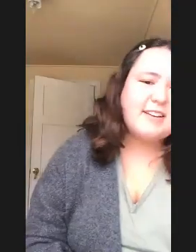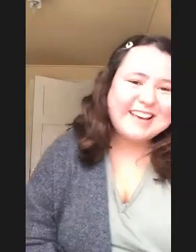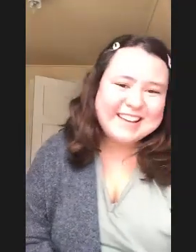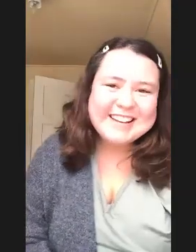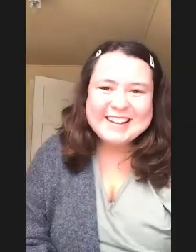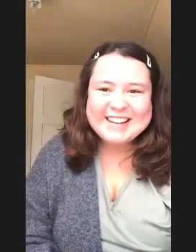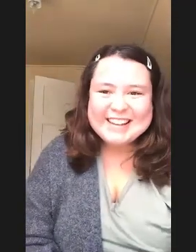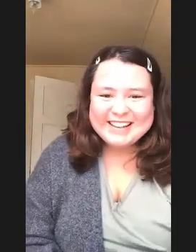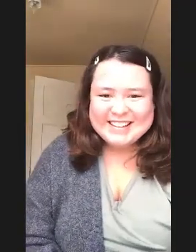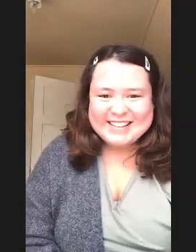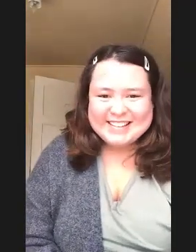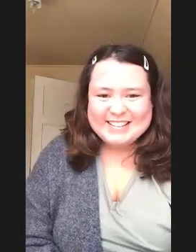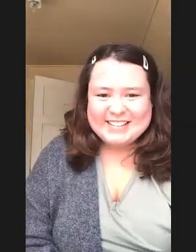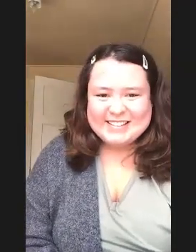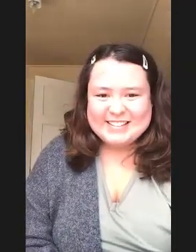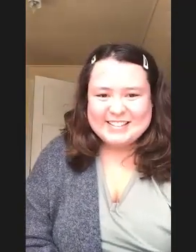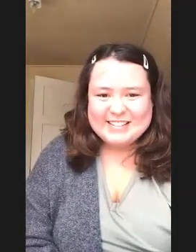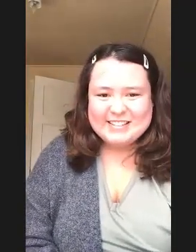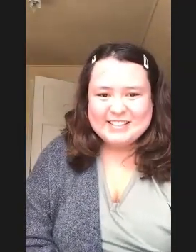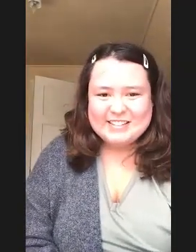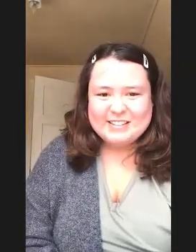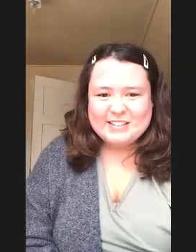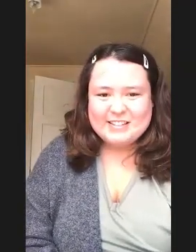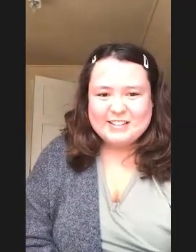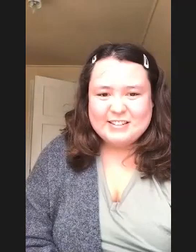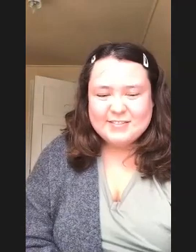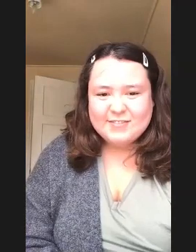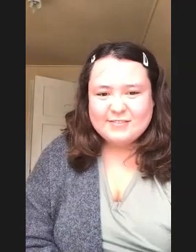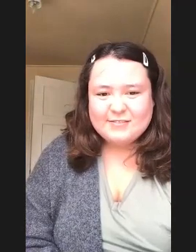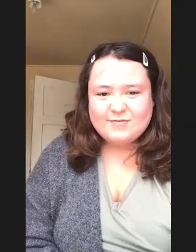Yeah. F. R. A.